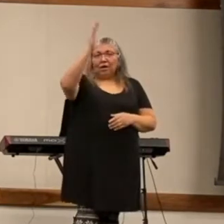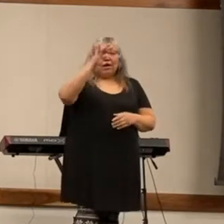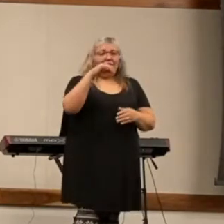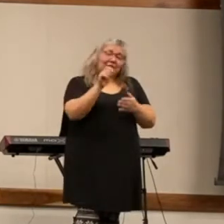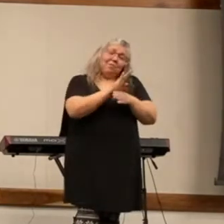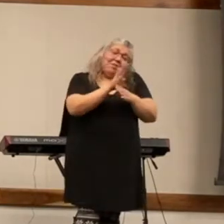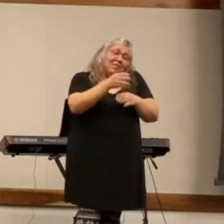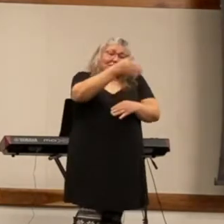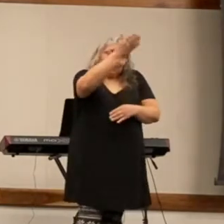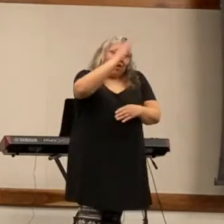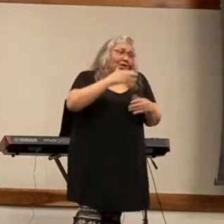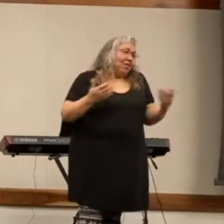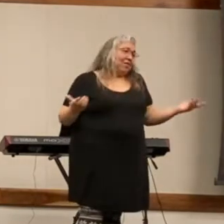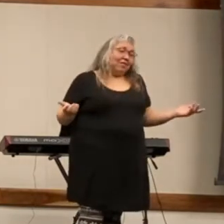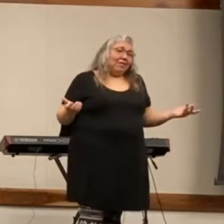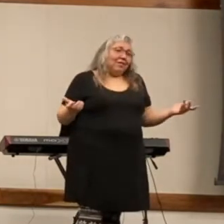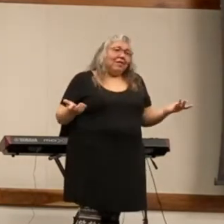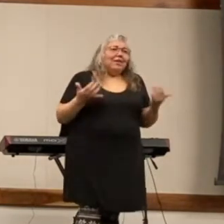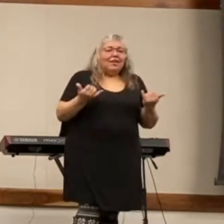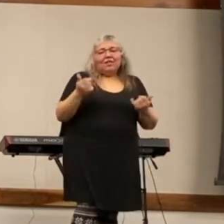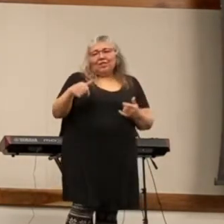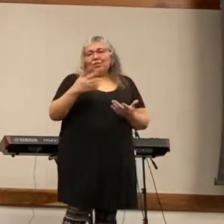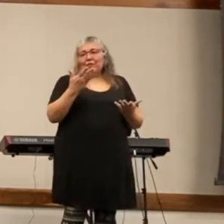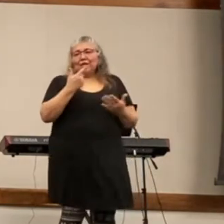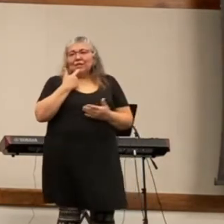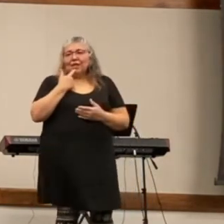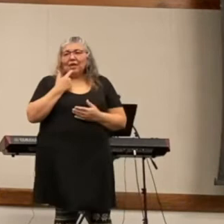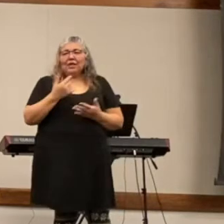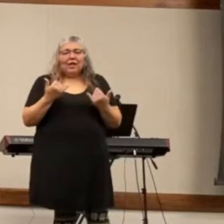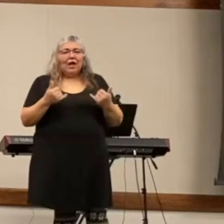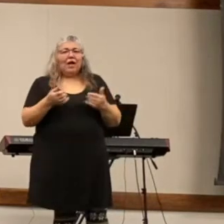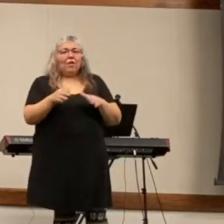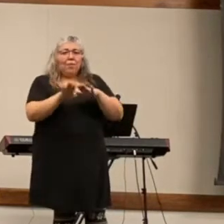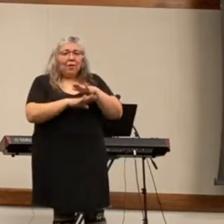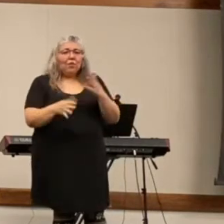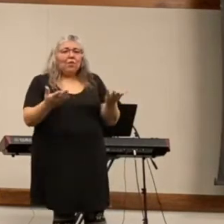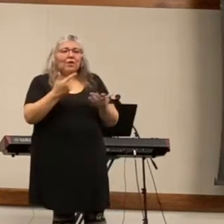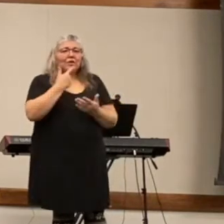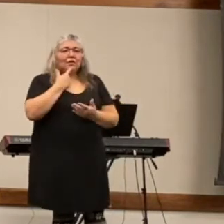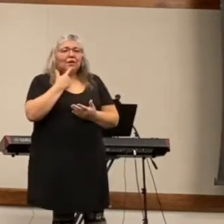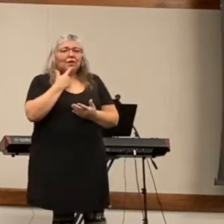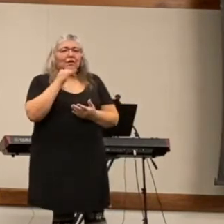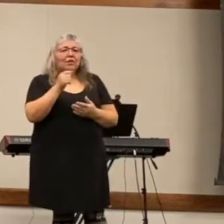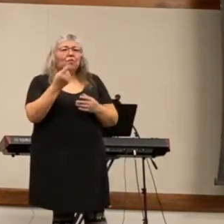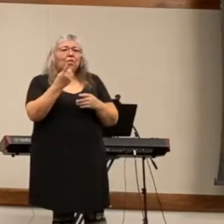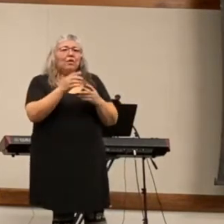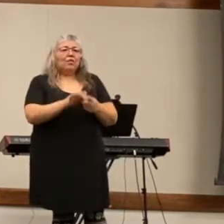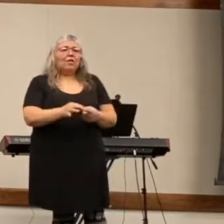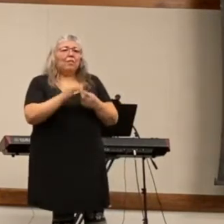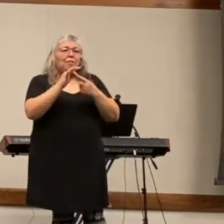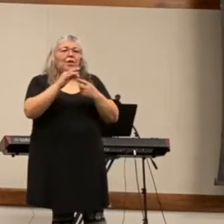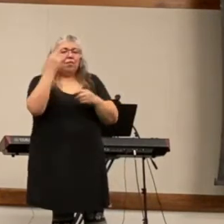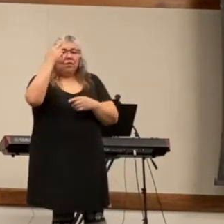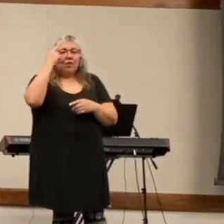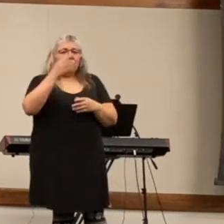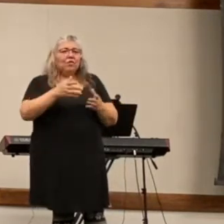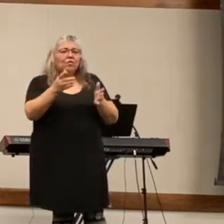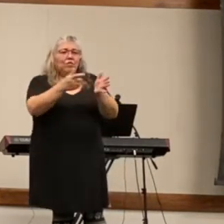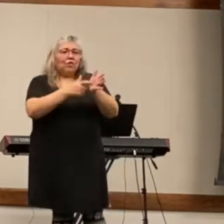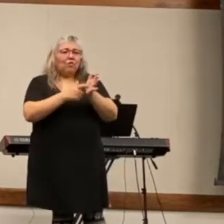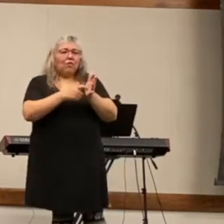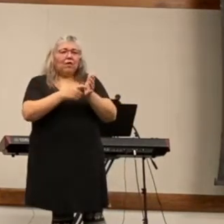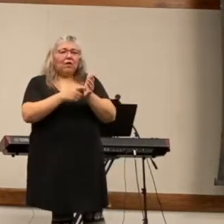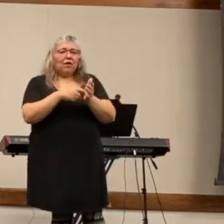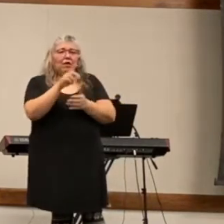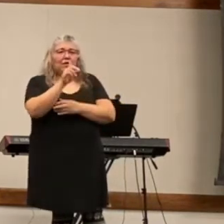right? And so that's what he's saying. And so basically what he is, and one of the main reasons for requiring the tithes